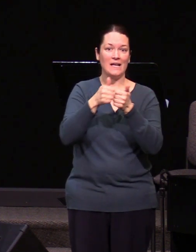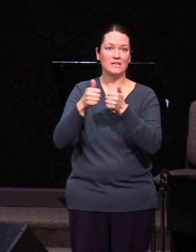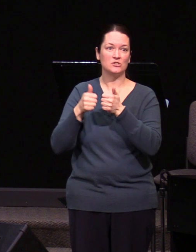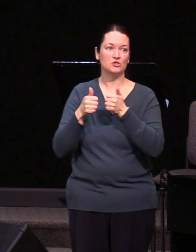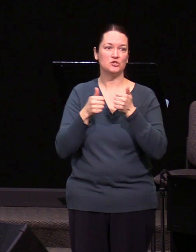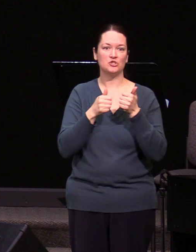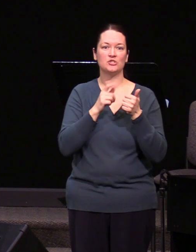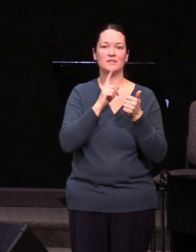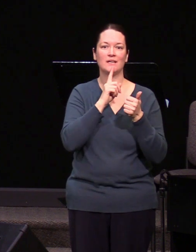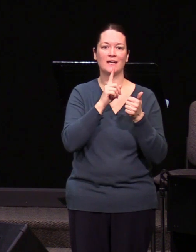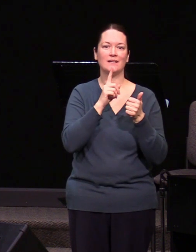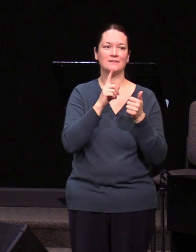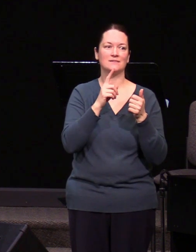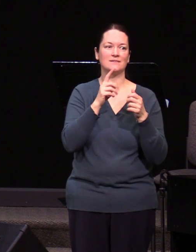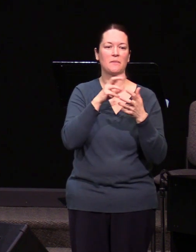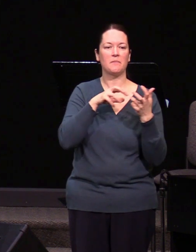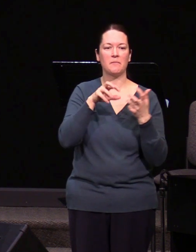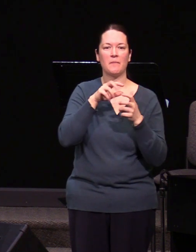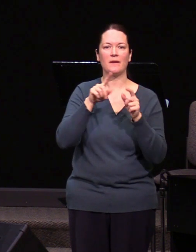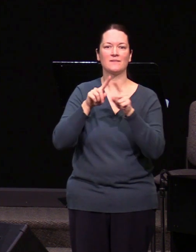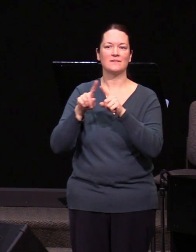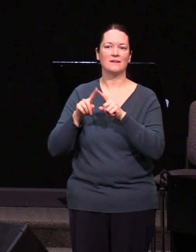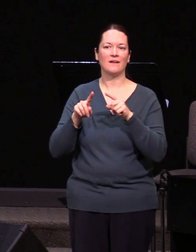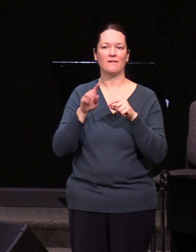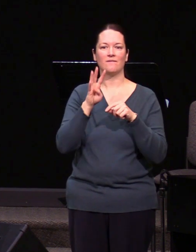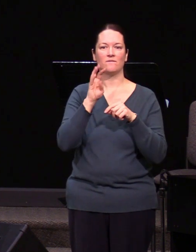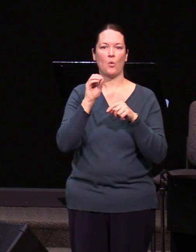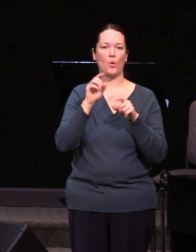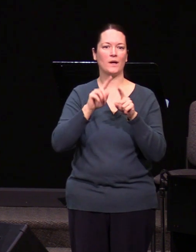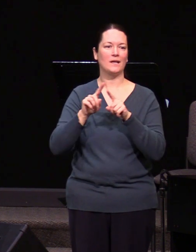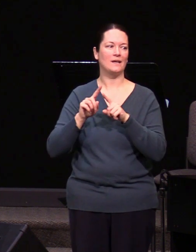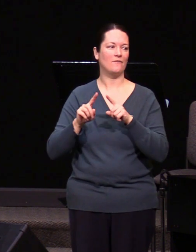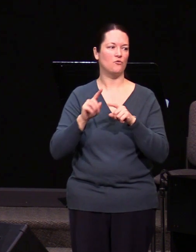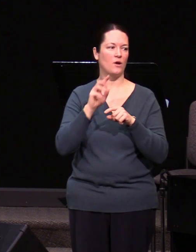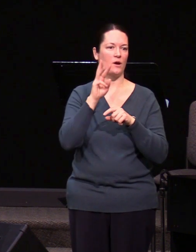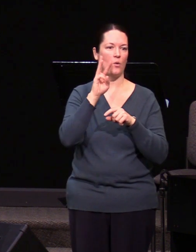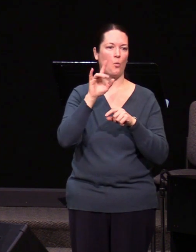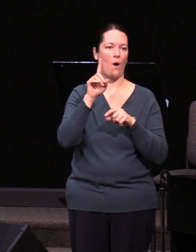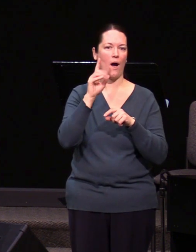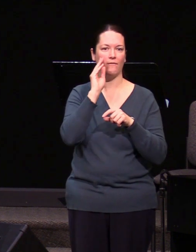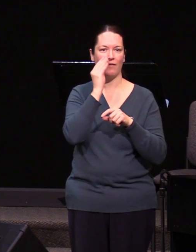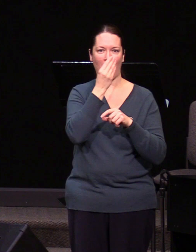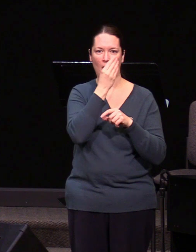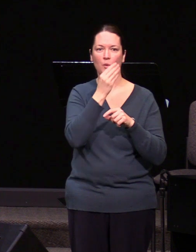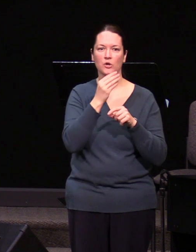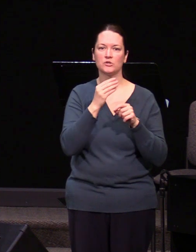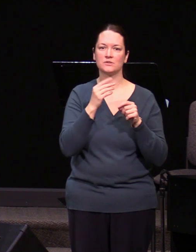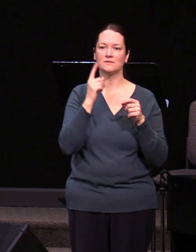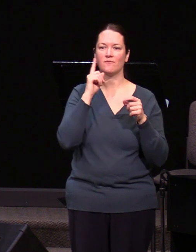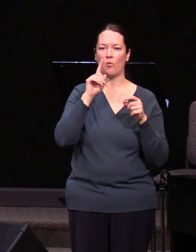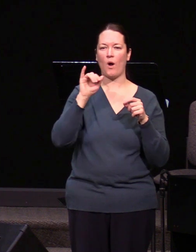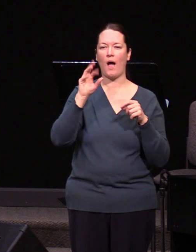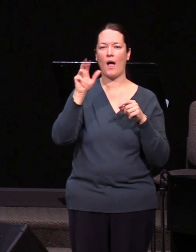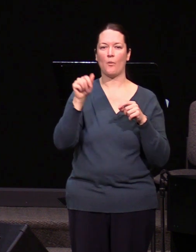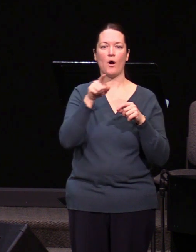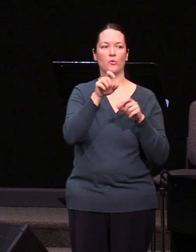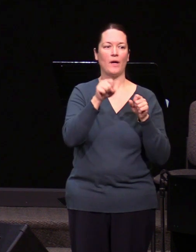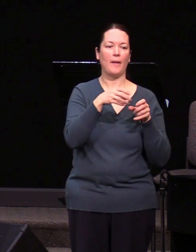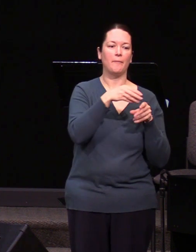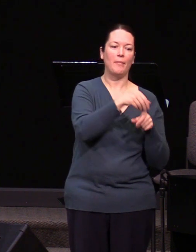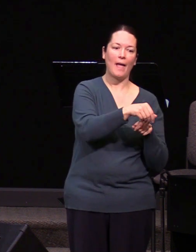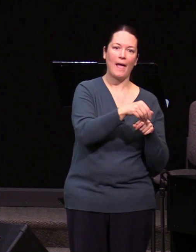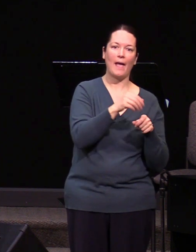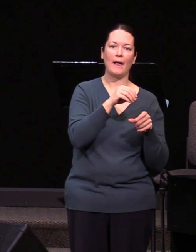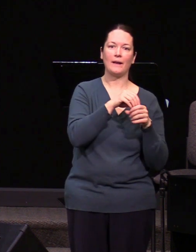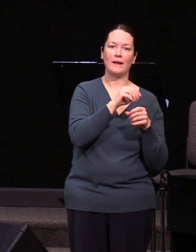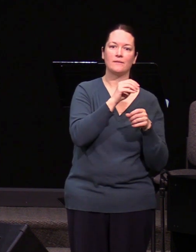they're pulled from a collection of about 43 different wildflowers, all native to Iowa. You can plant them in your yard if you want. You can plant them in a